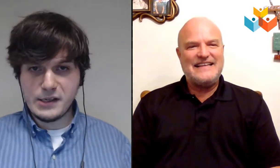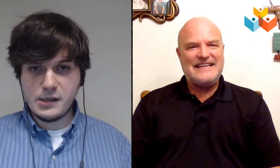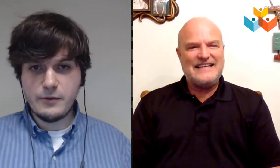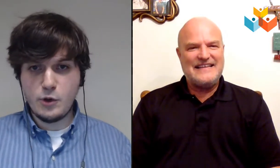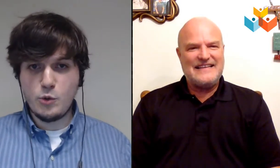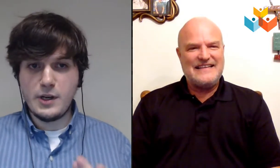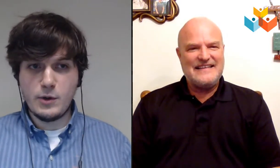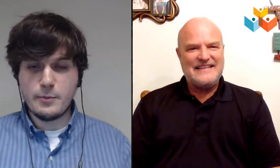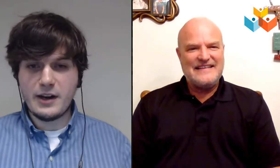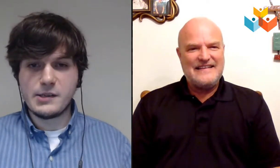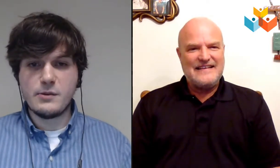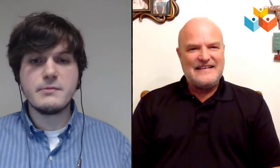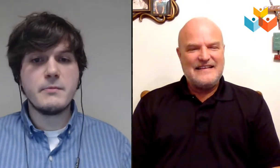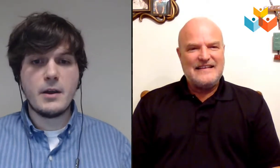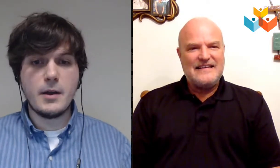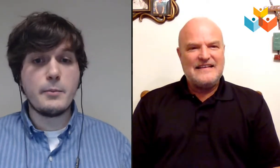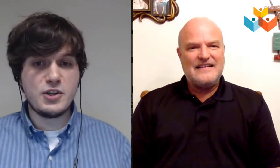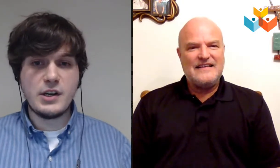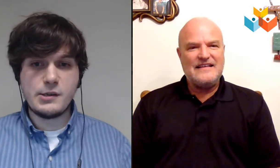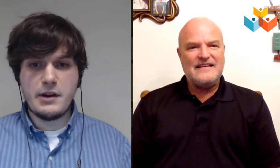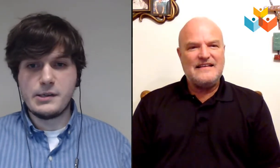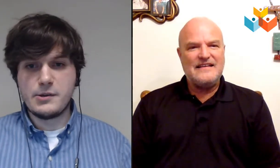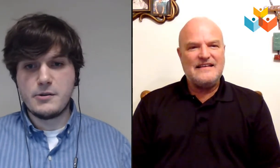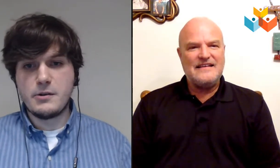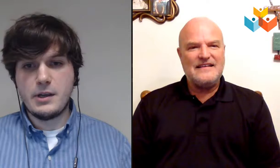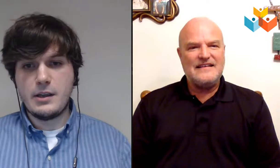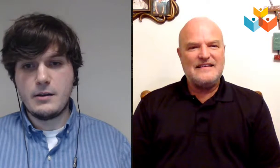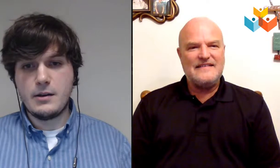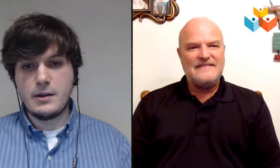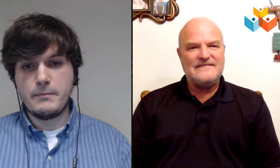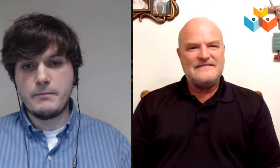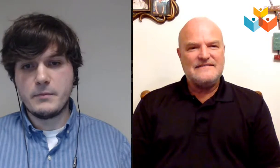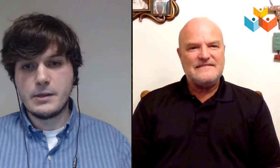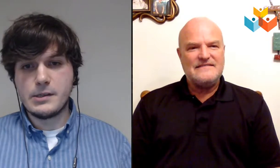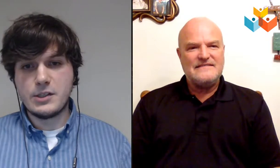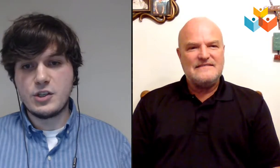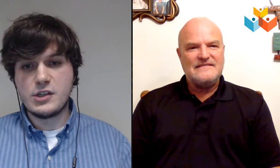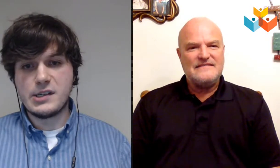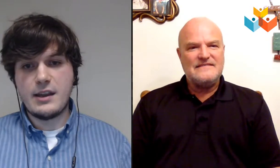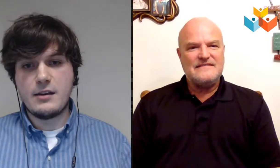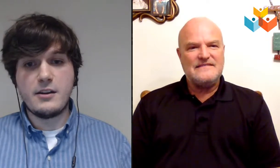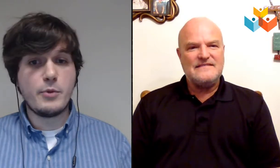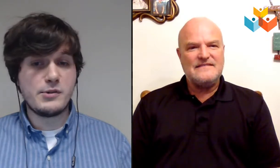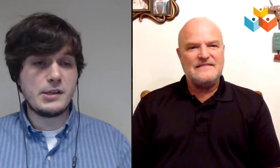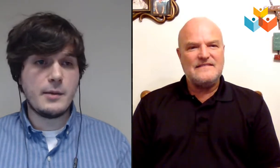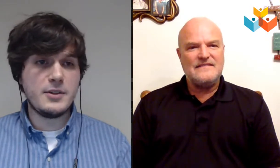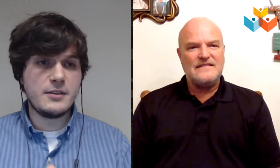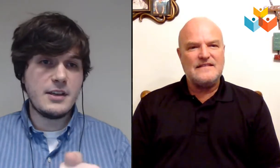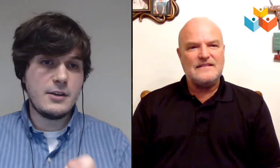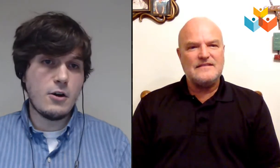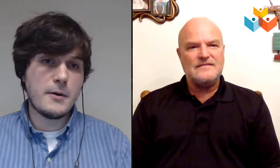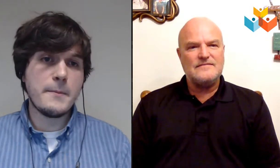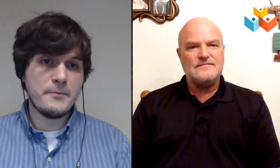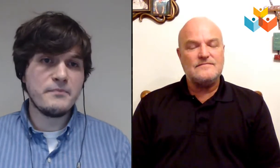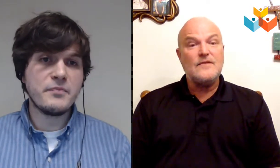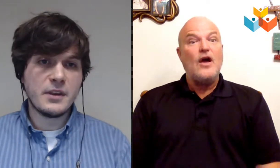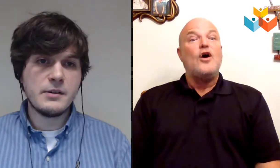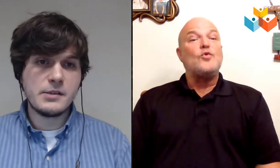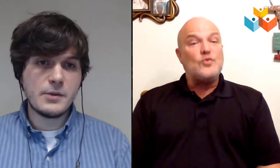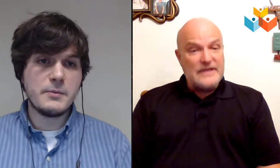Jennifer, who asked if you knew anyone to practice with, appreciates your answer and says she just had a deaf person come into the